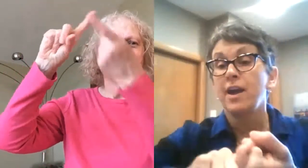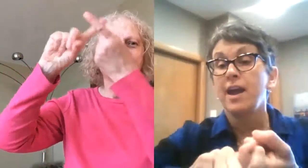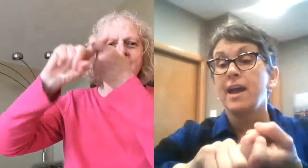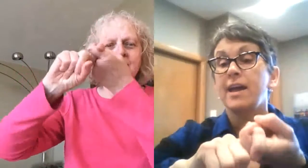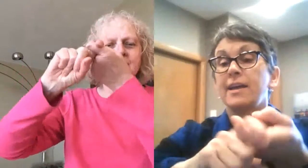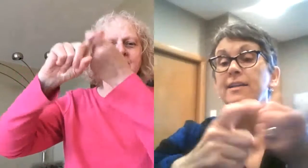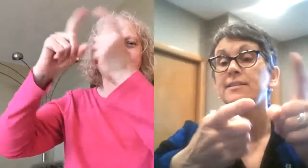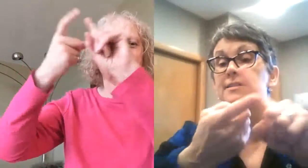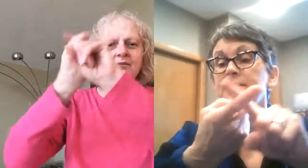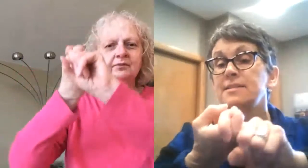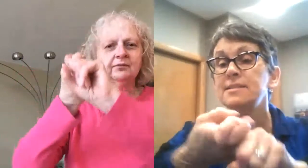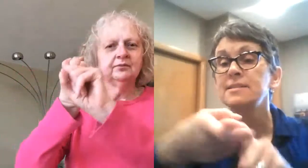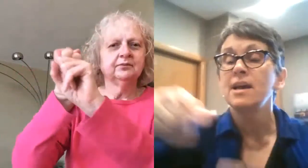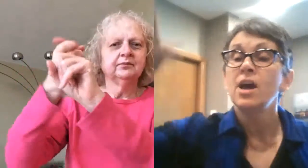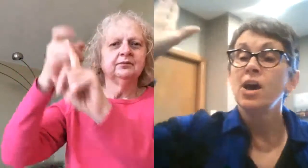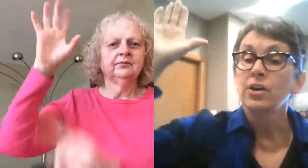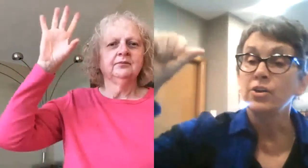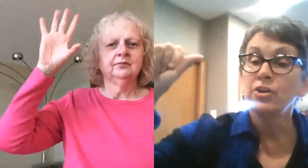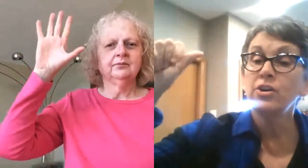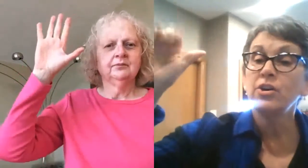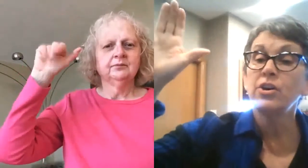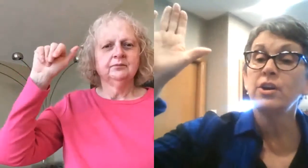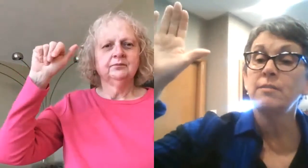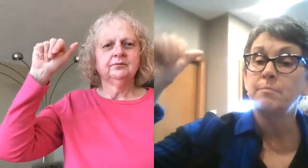Goodbye, friends.